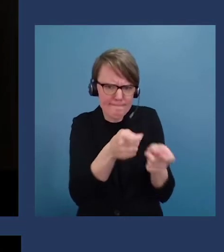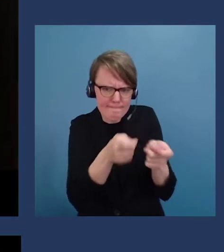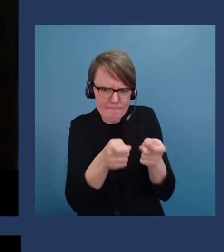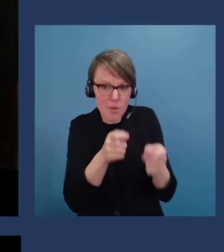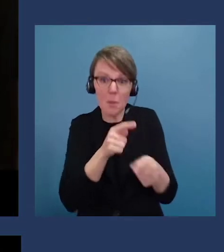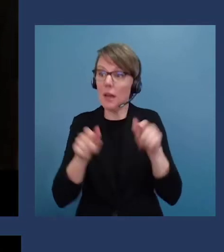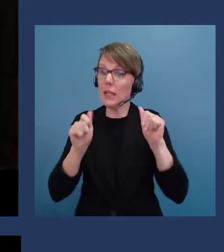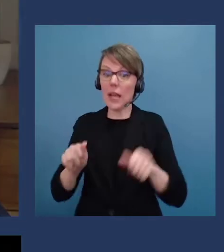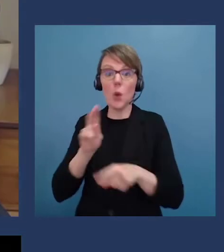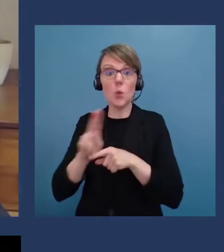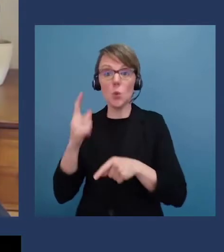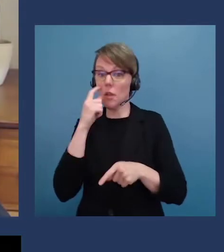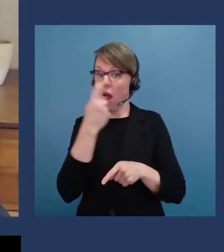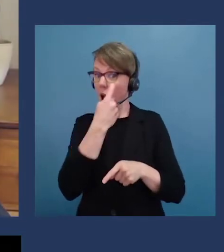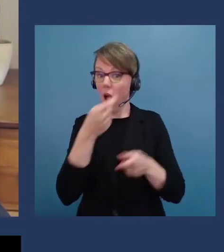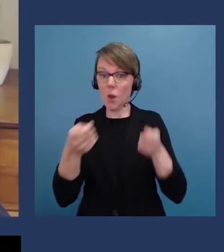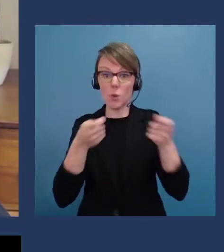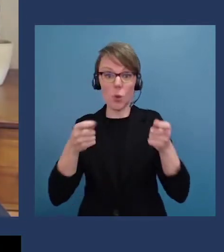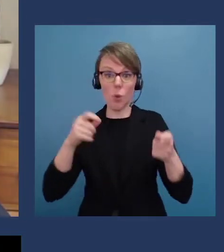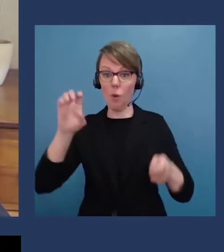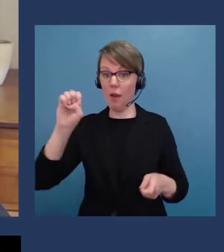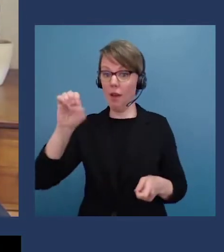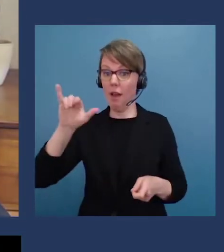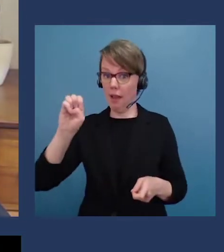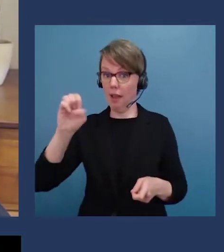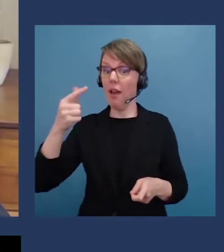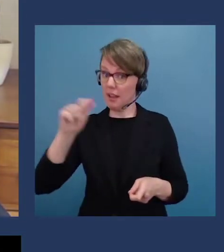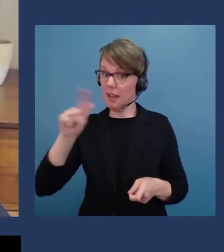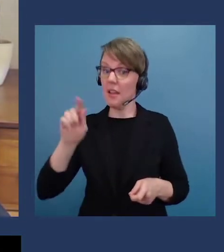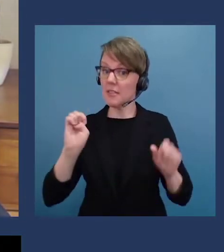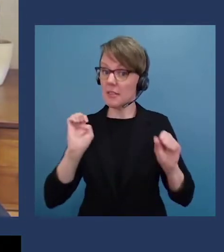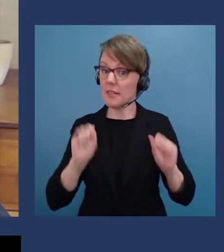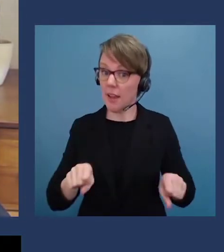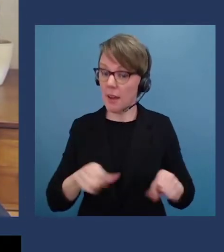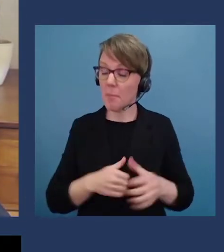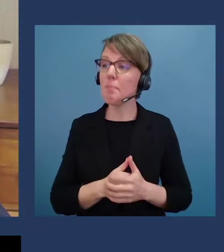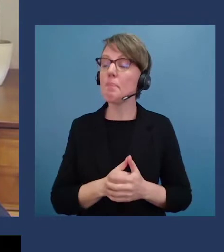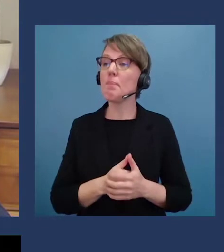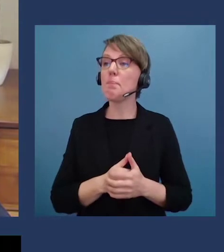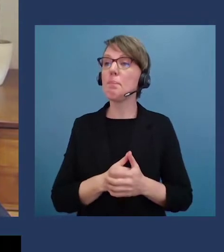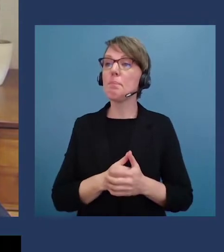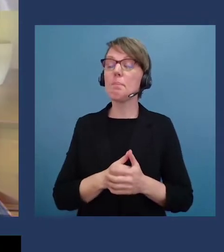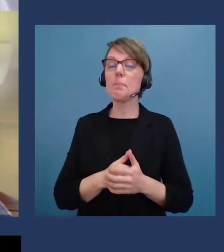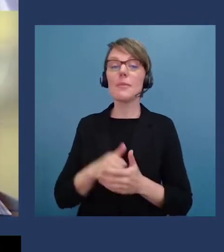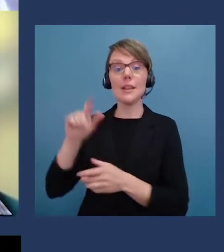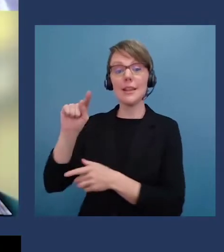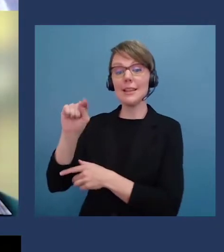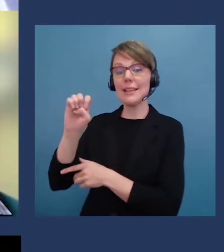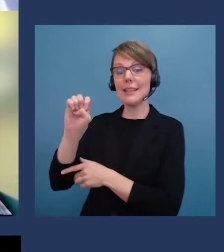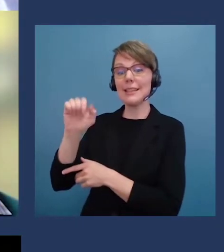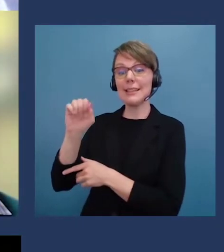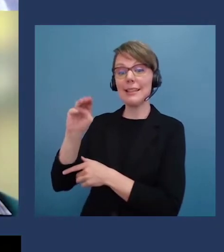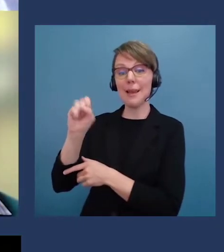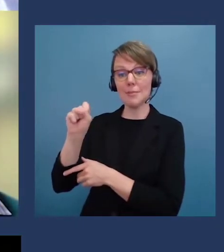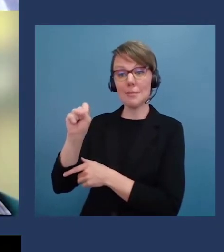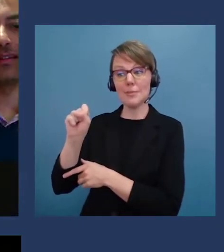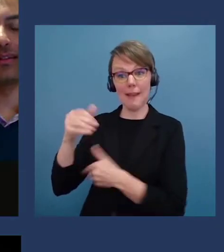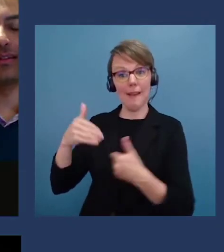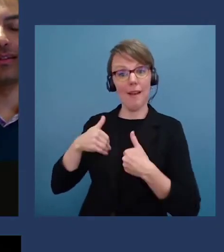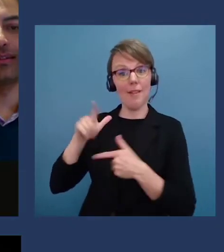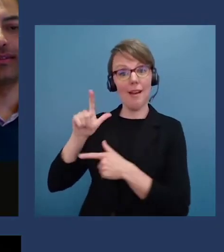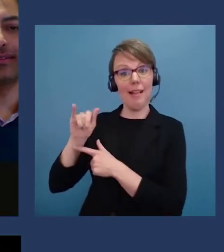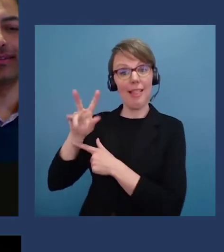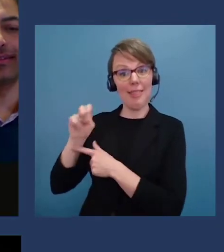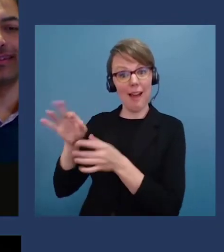advancements are you seeing in accessible technologies? Broadly speaking, I think some of the AI technologies that